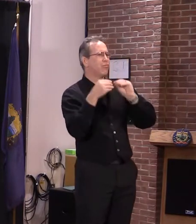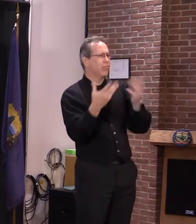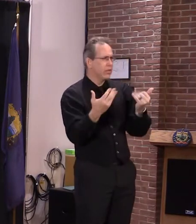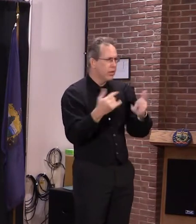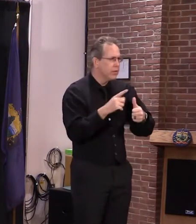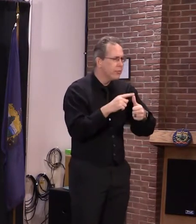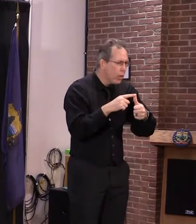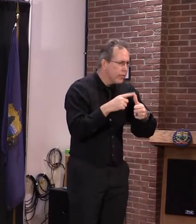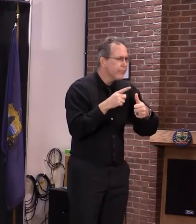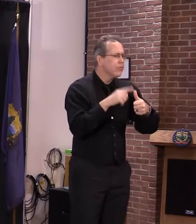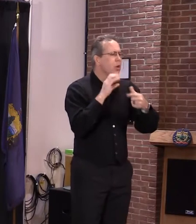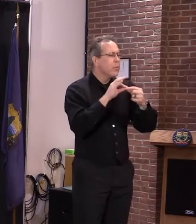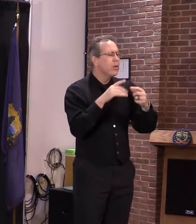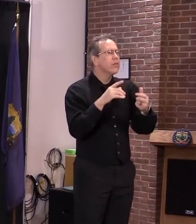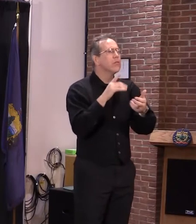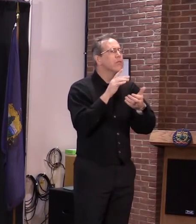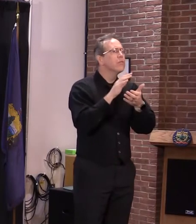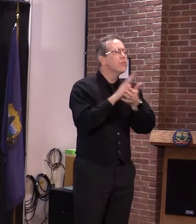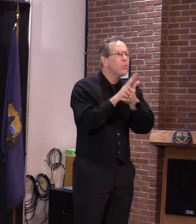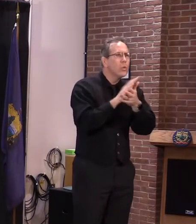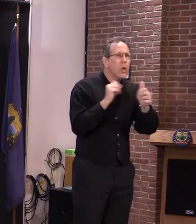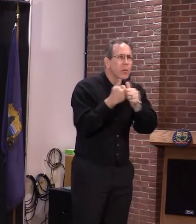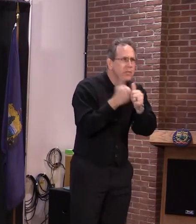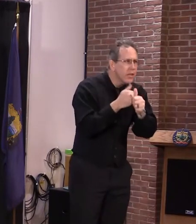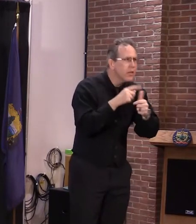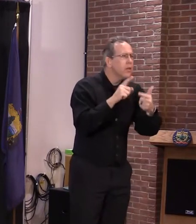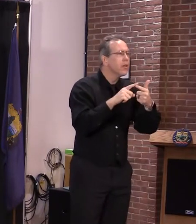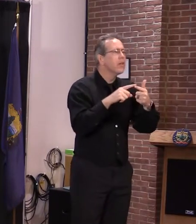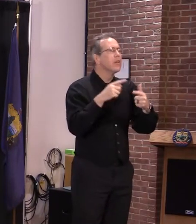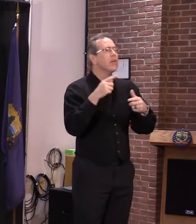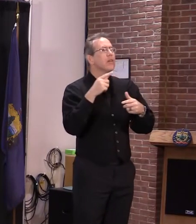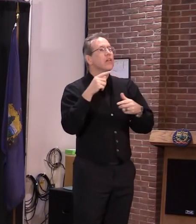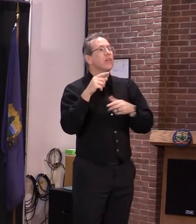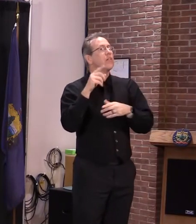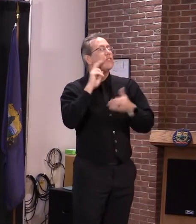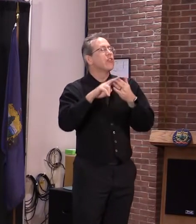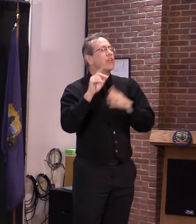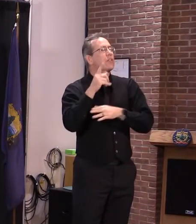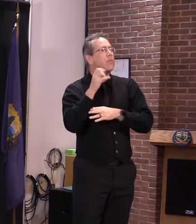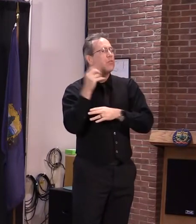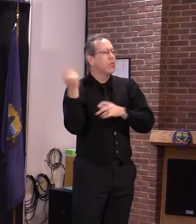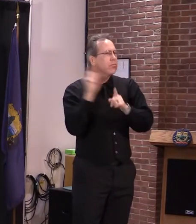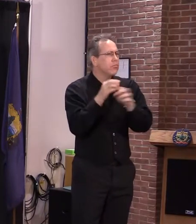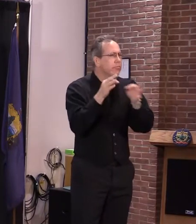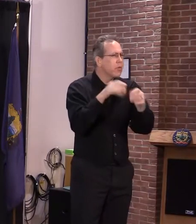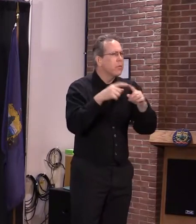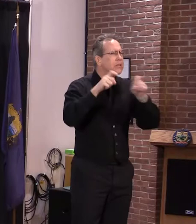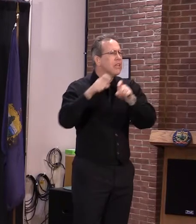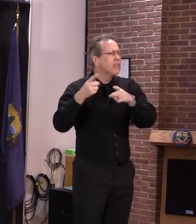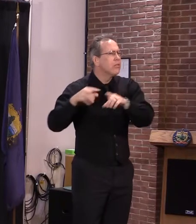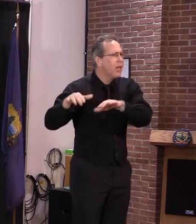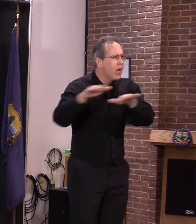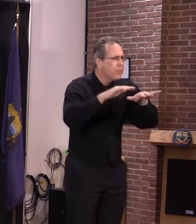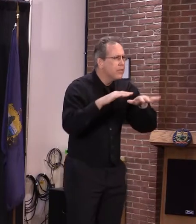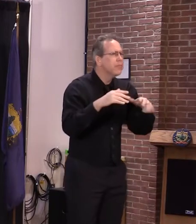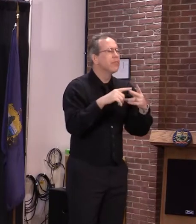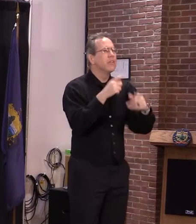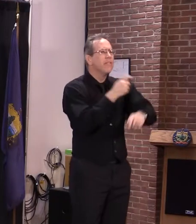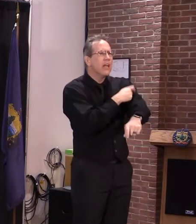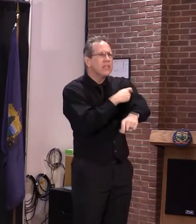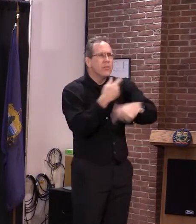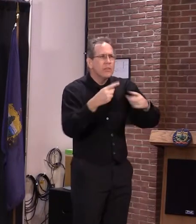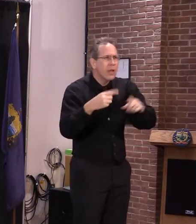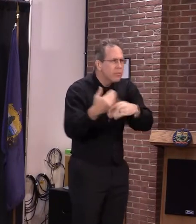schools. Secretary Samuelson will discuss hospitals, testing, and vaccinations. And Dr. Levine will round us off with a